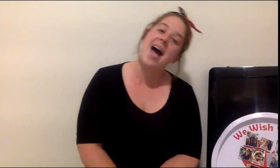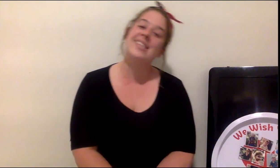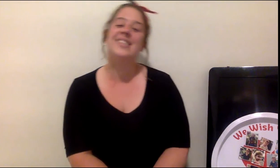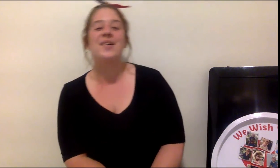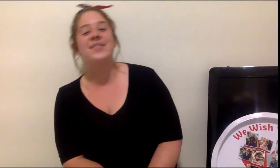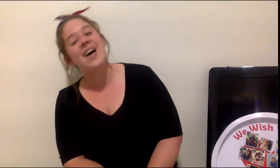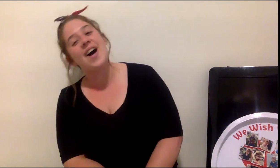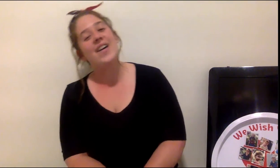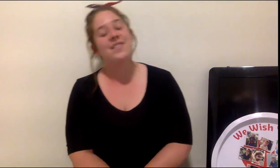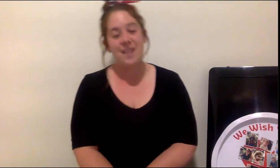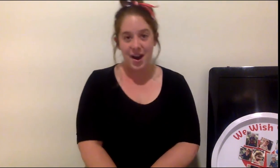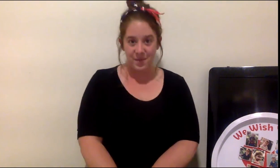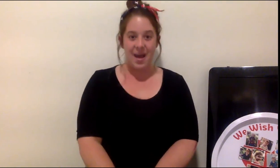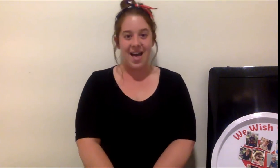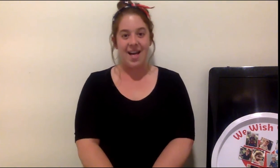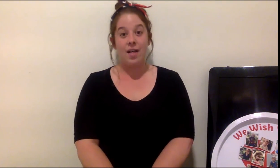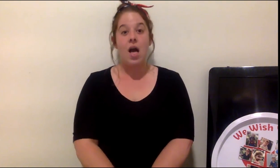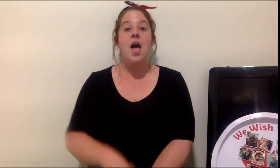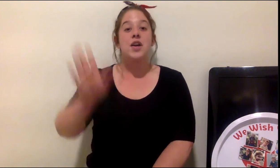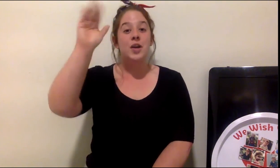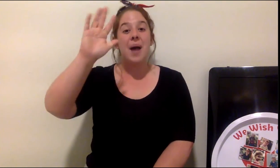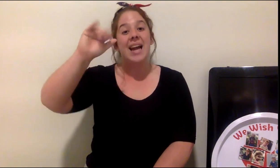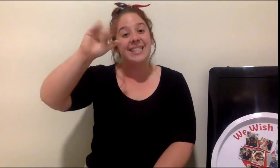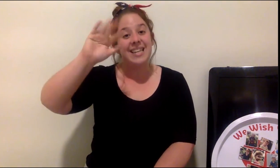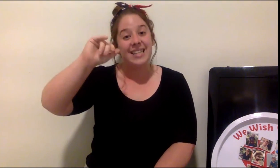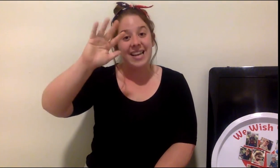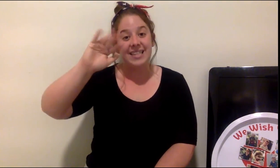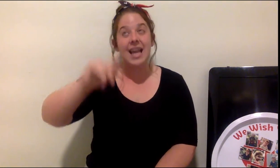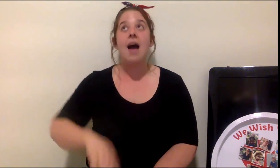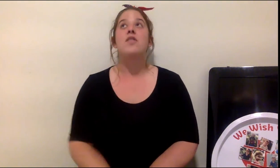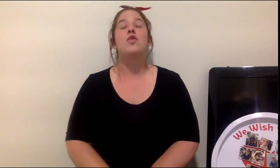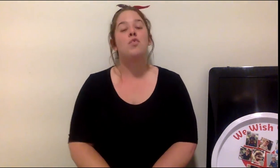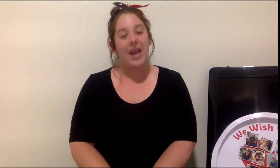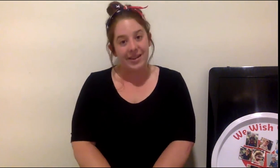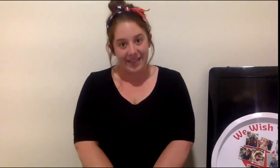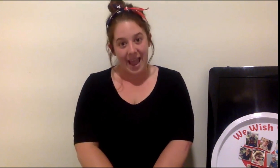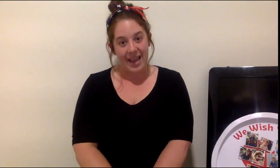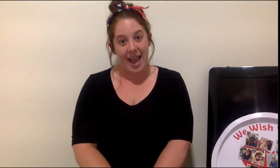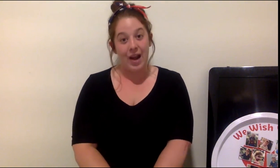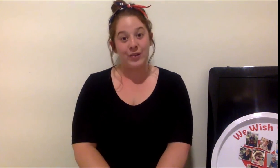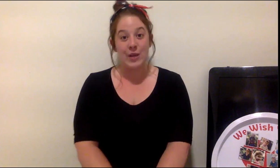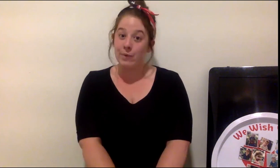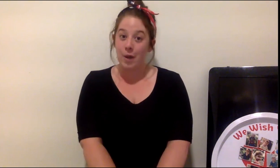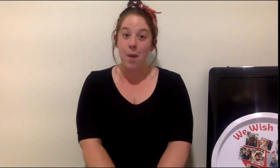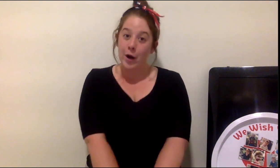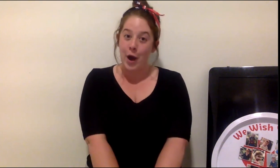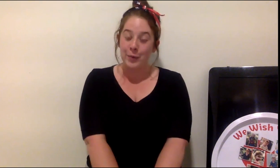goodbye, so long, farewell. Goodbye, seedlings. Have a great day, and I'll see you tomorrow.